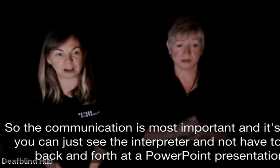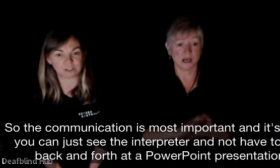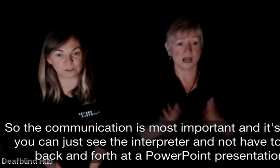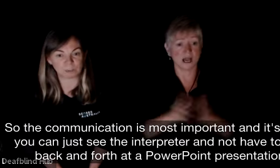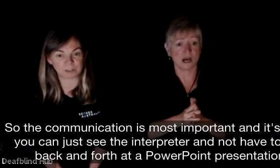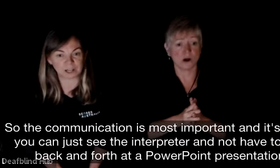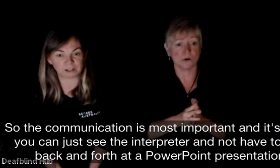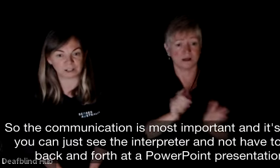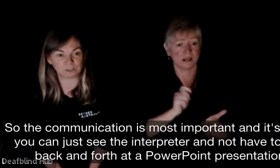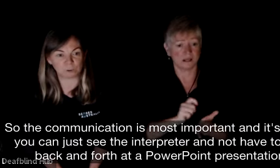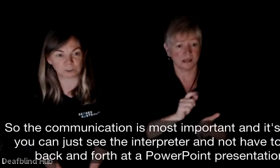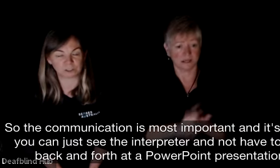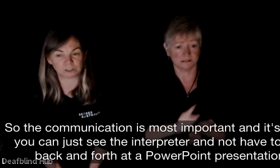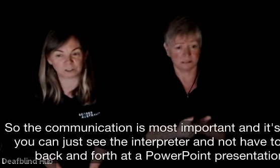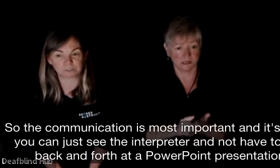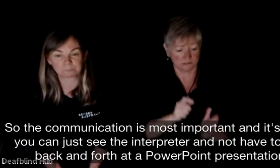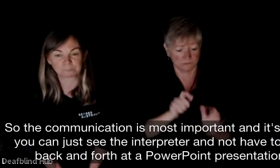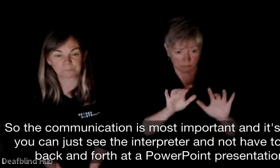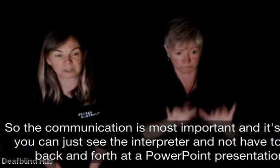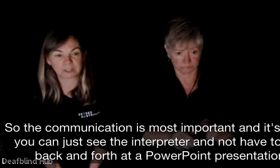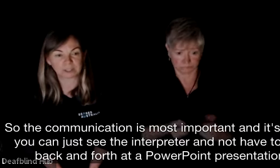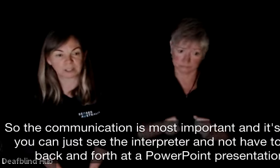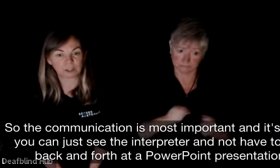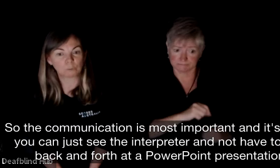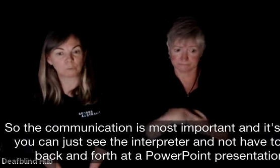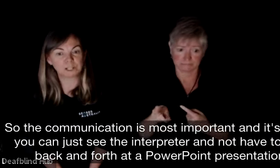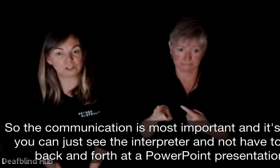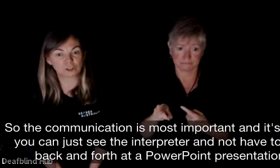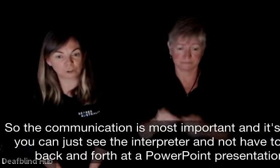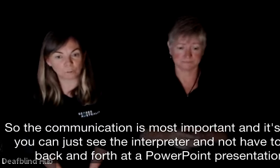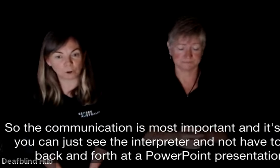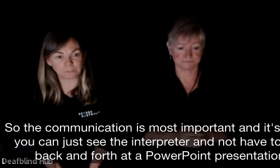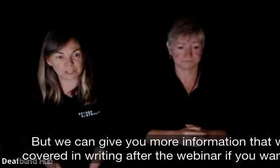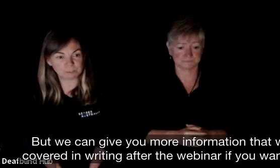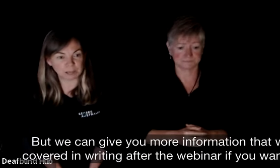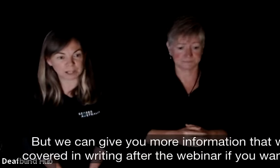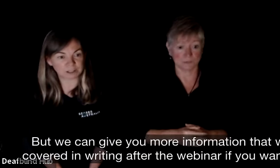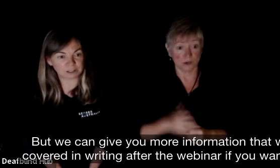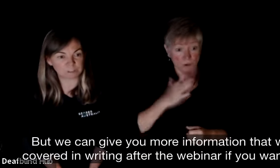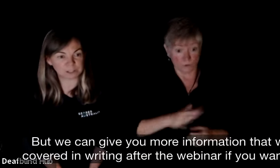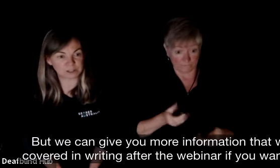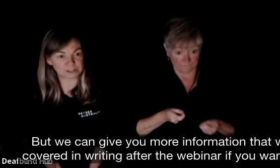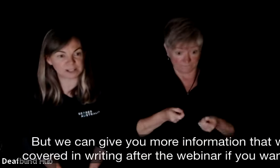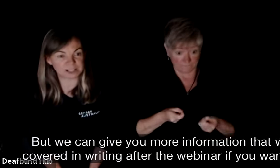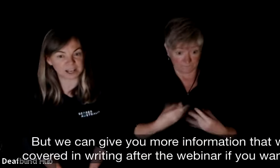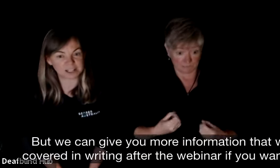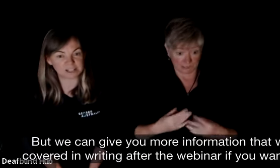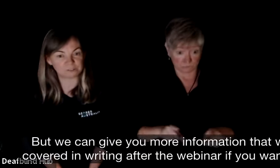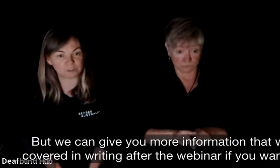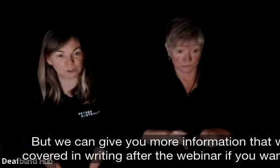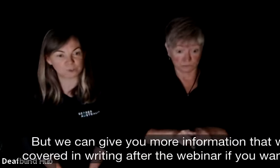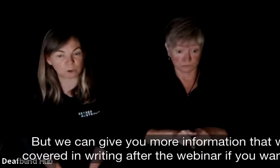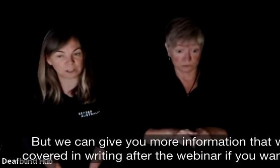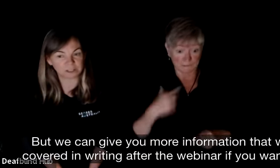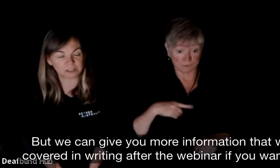writing after the webinar if you want it. We do want feedback because today is